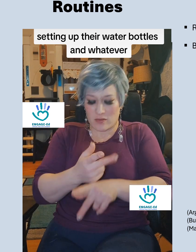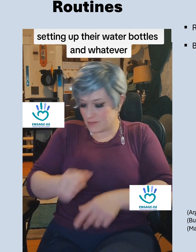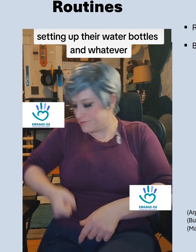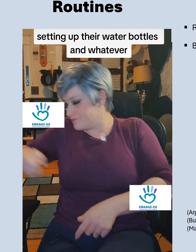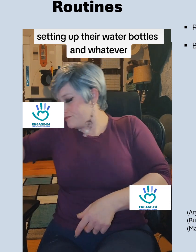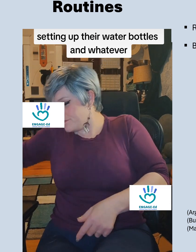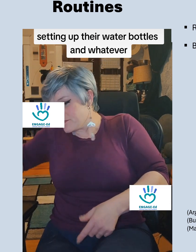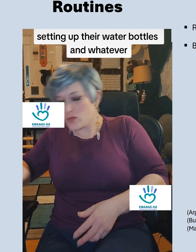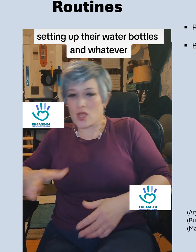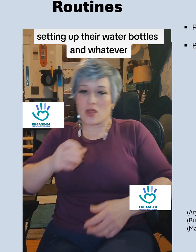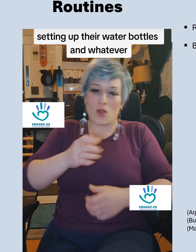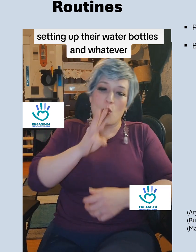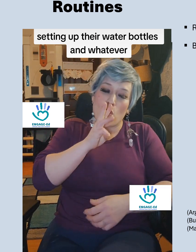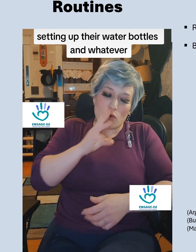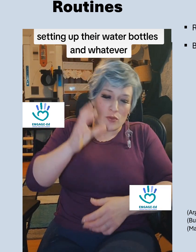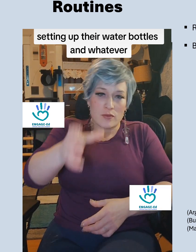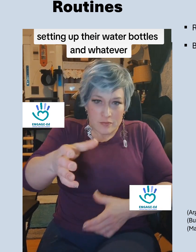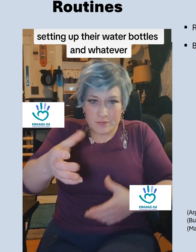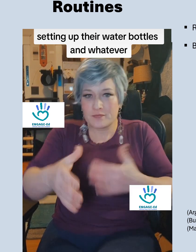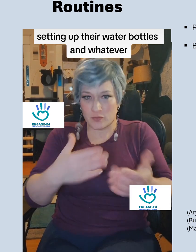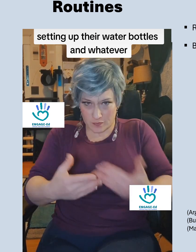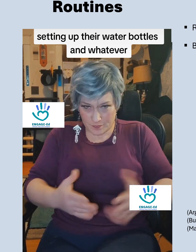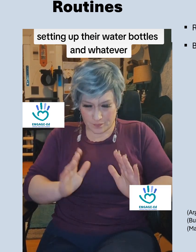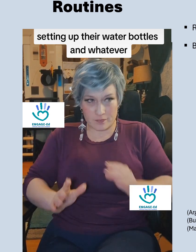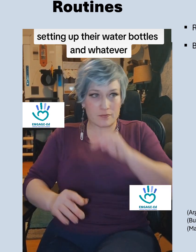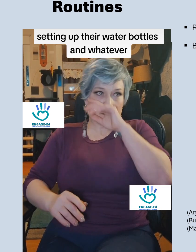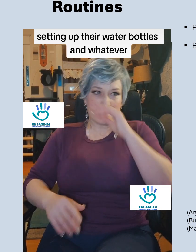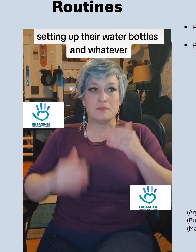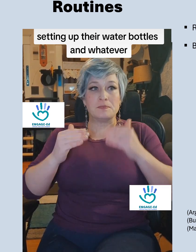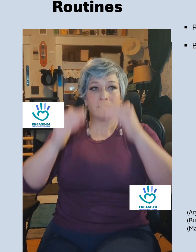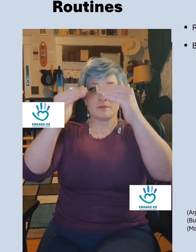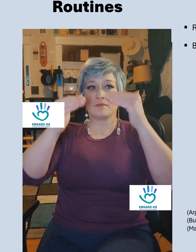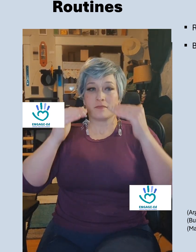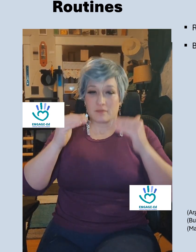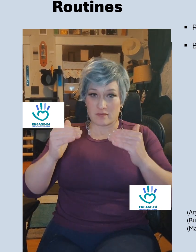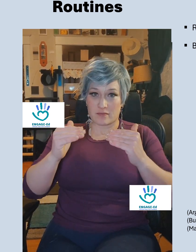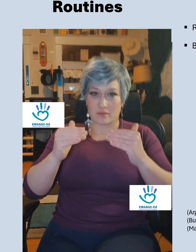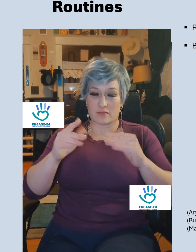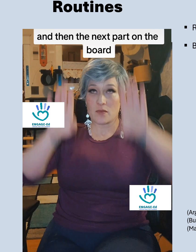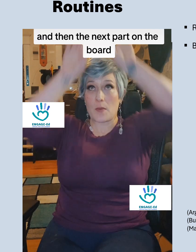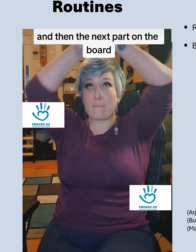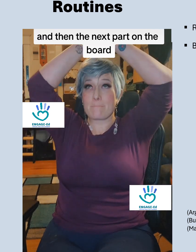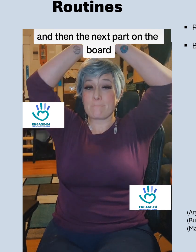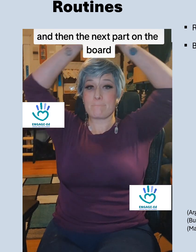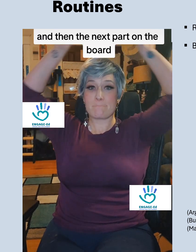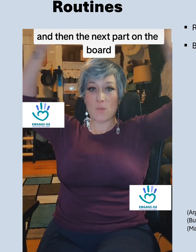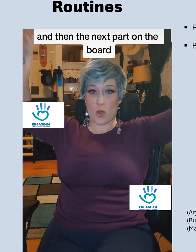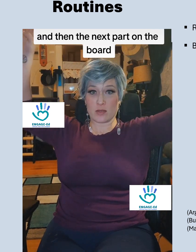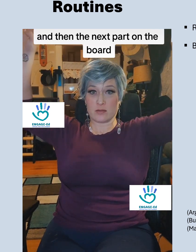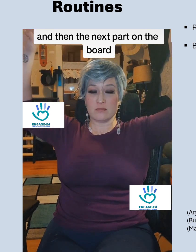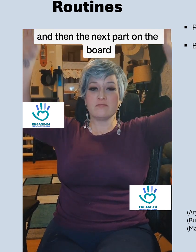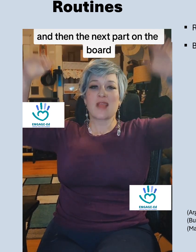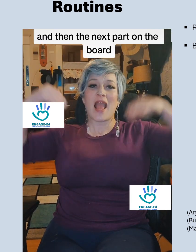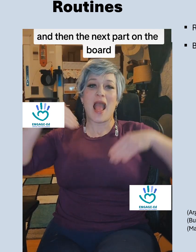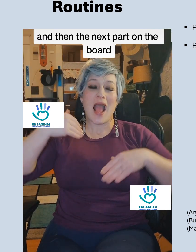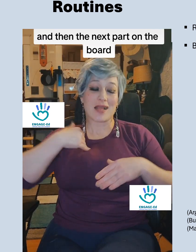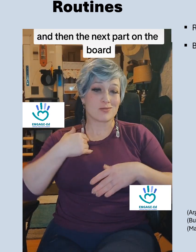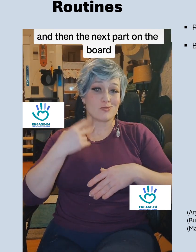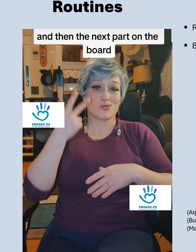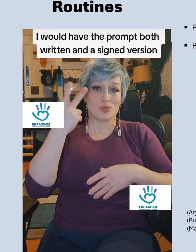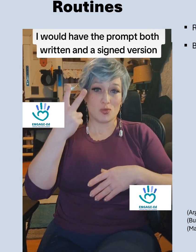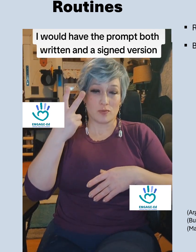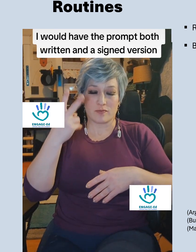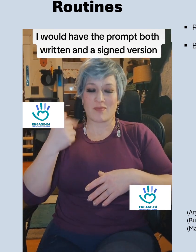water bottles and whatever. And then the next part on the